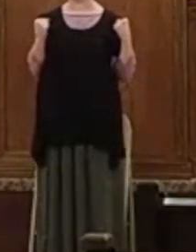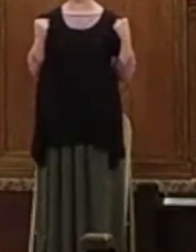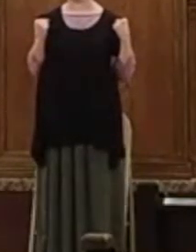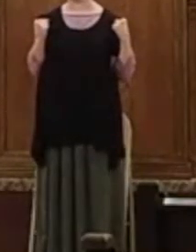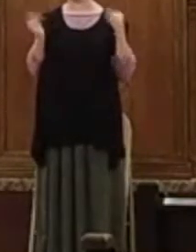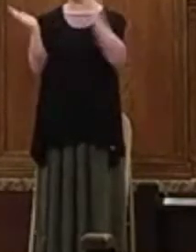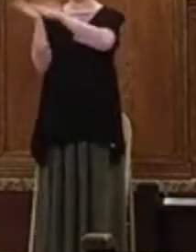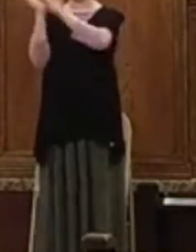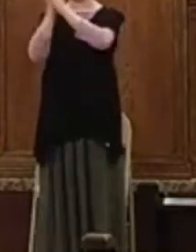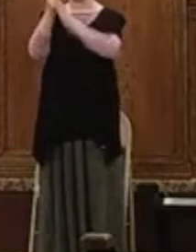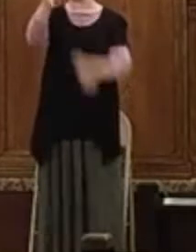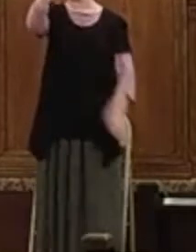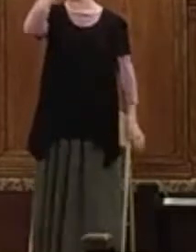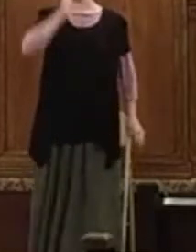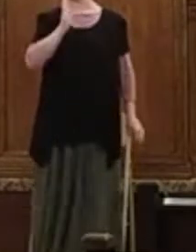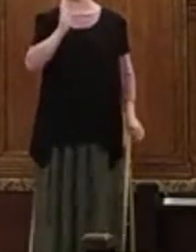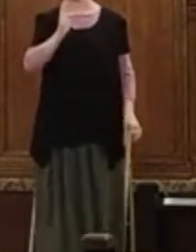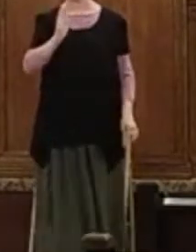Praise God.